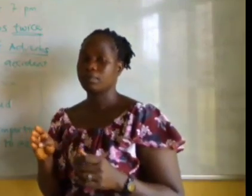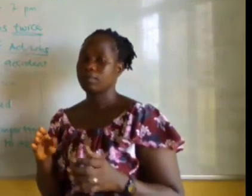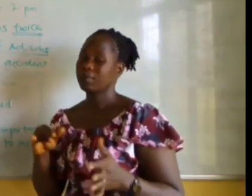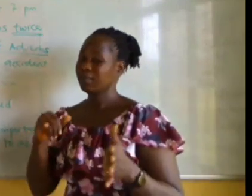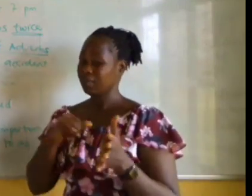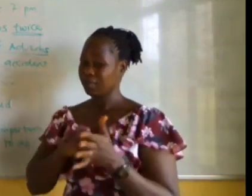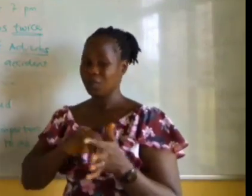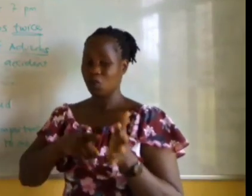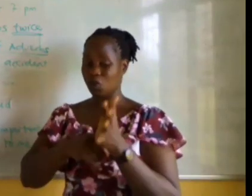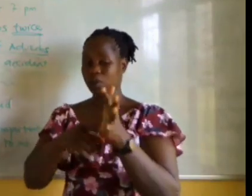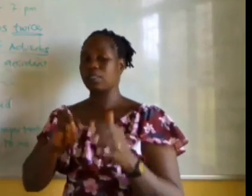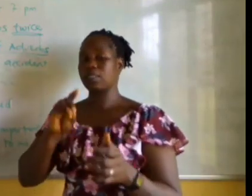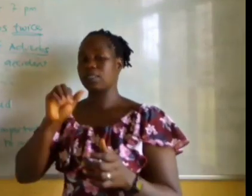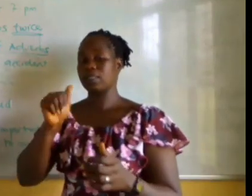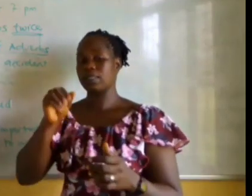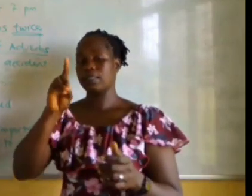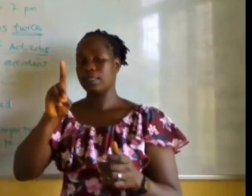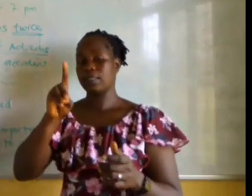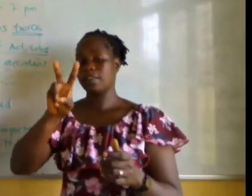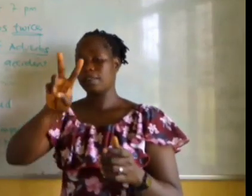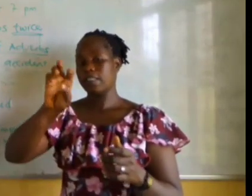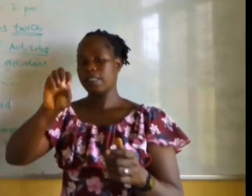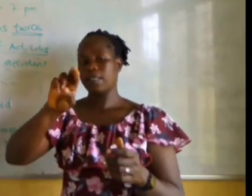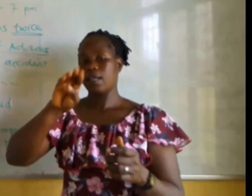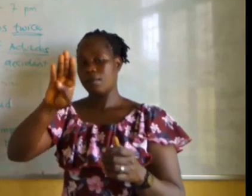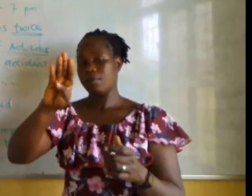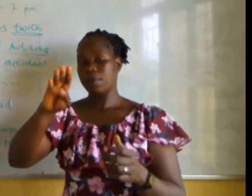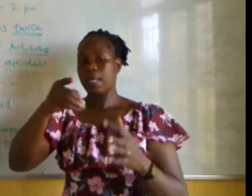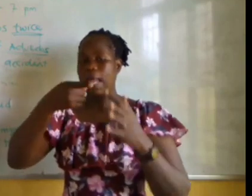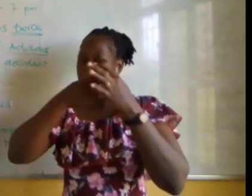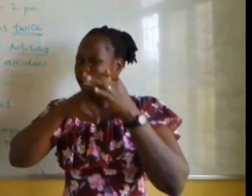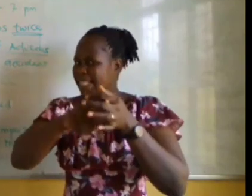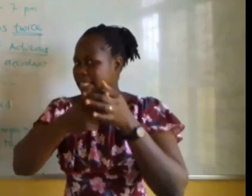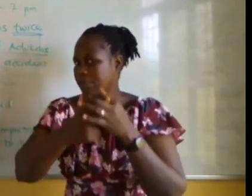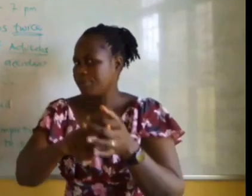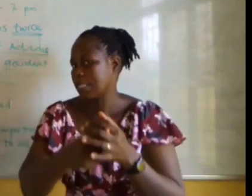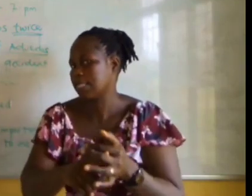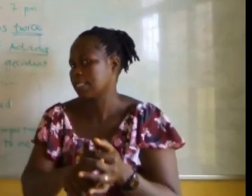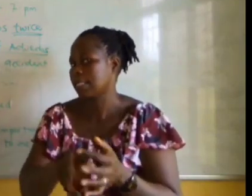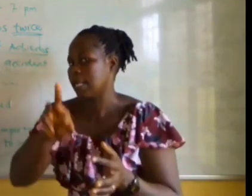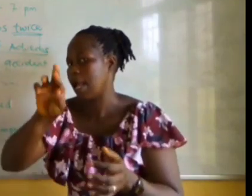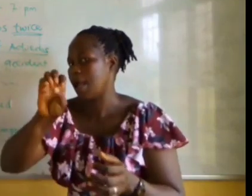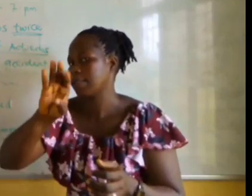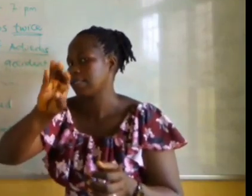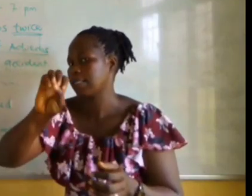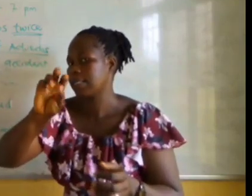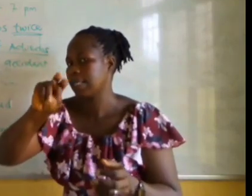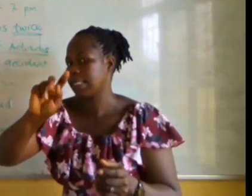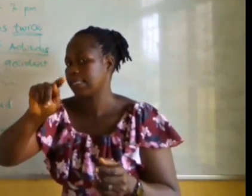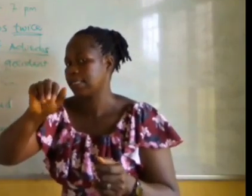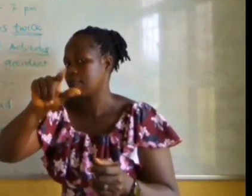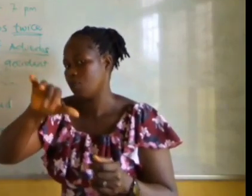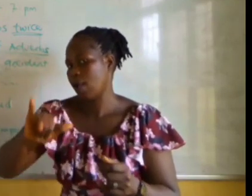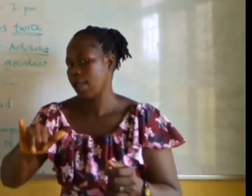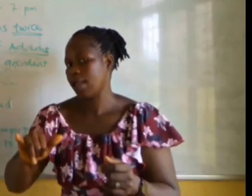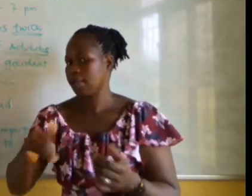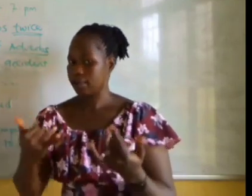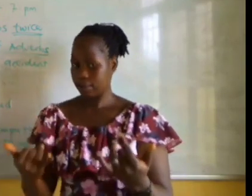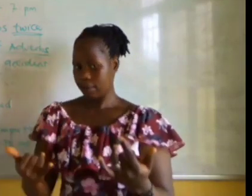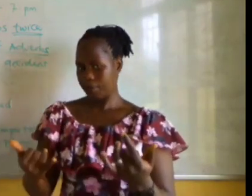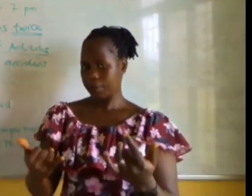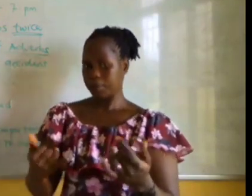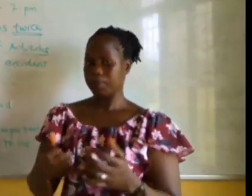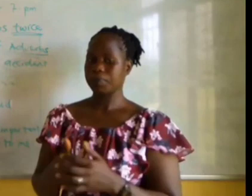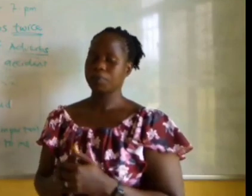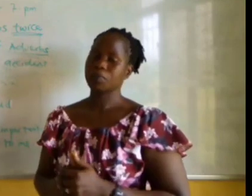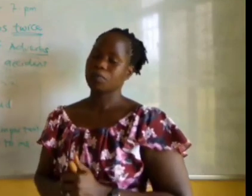the adverb, and it was found at the beginning of what? Written at the beginning of the sentence.